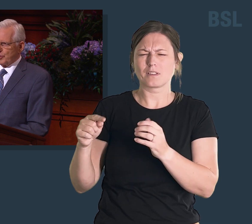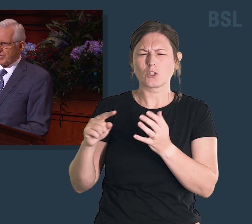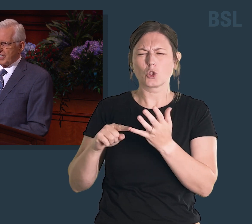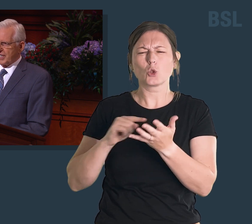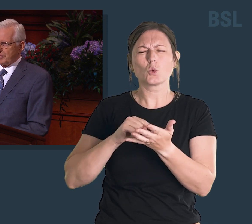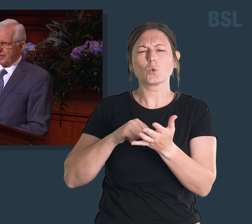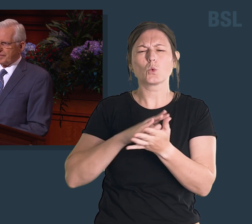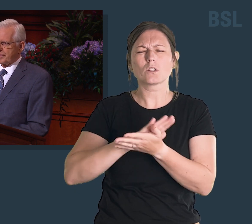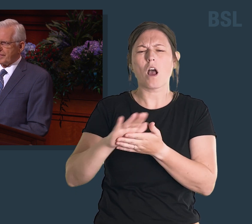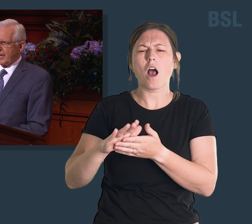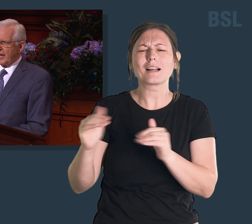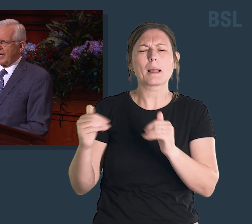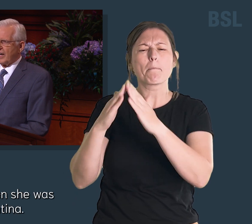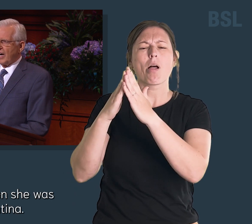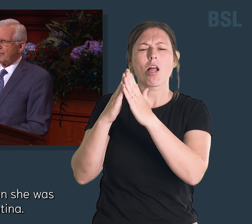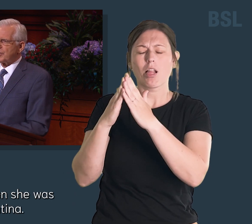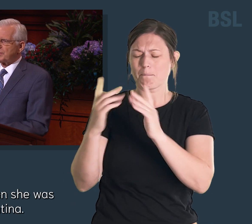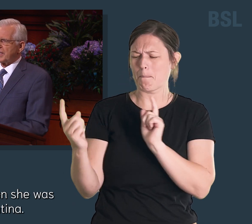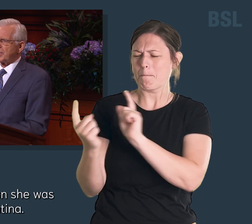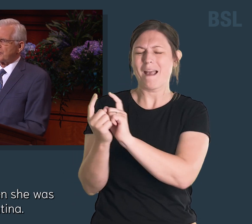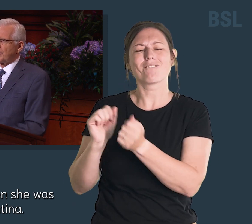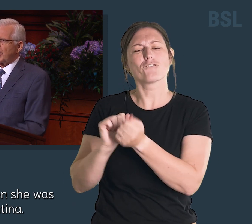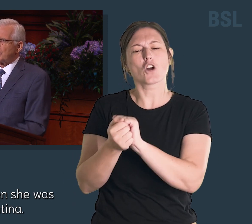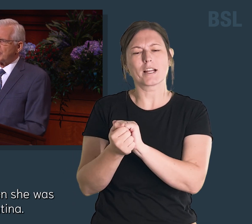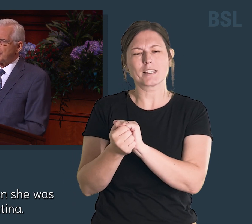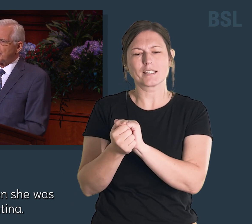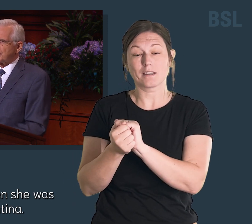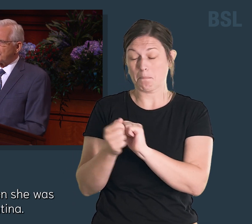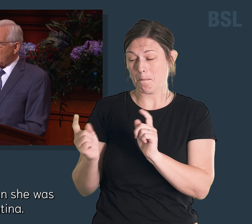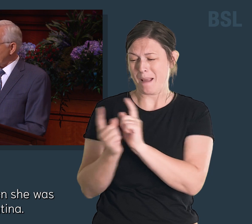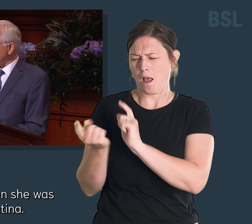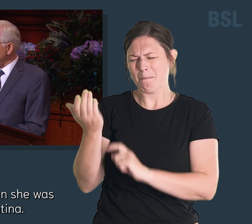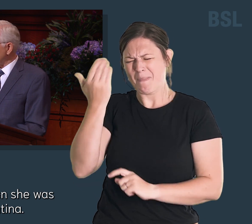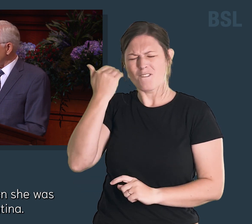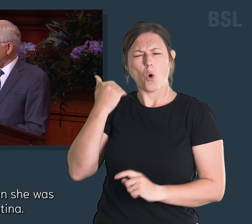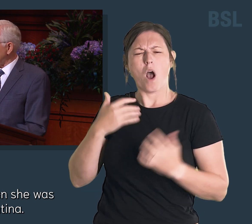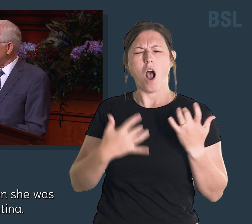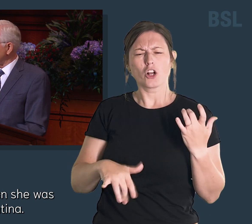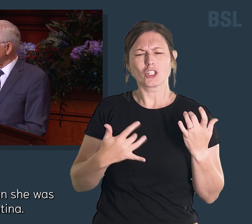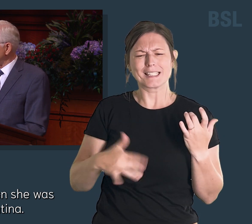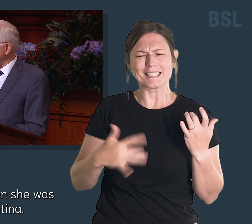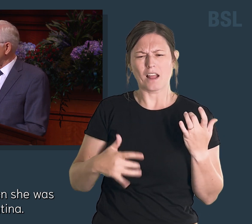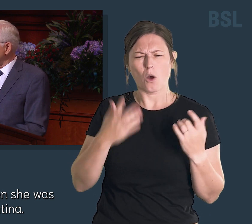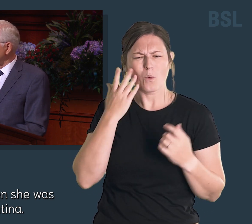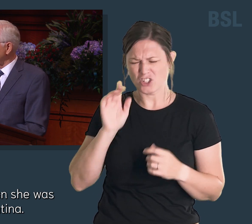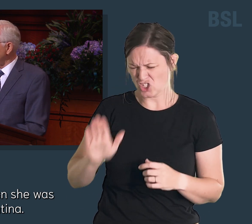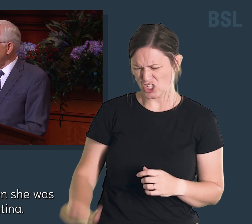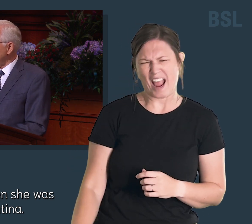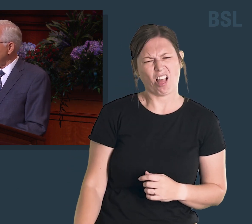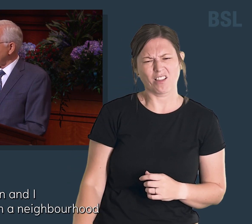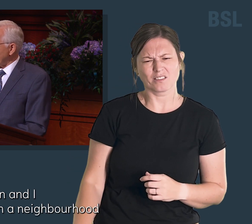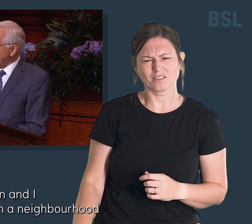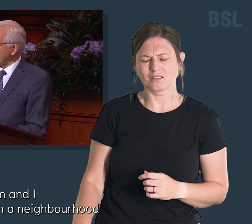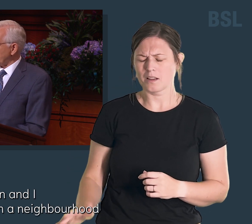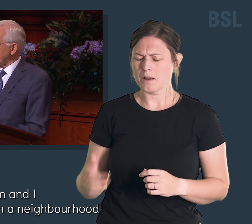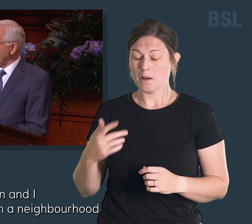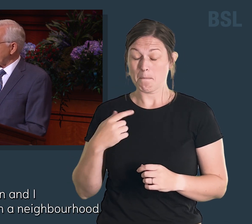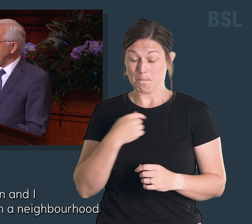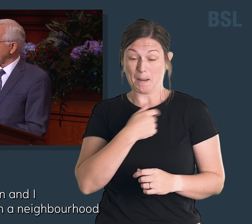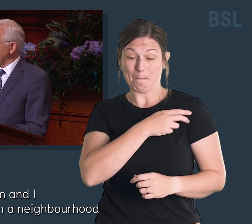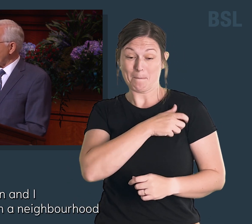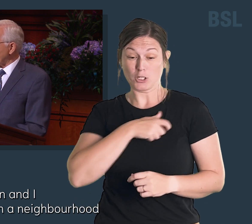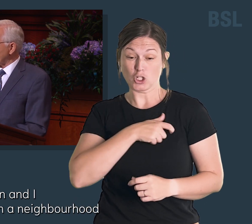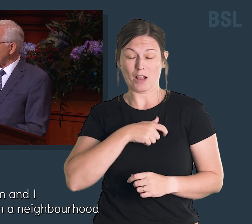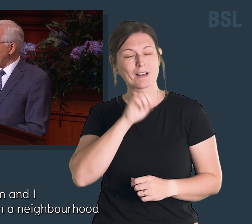the Bountiful Utah Temple. I first met this friend when she was a child in Córdoba, Argentina. My missionary